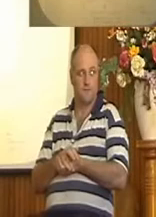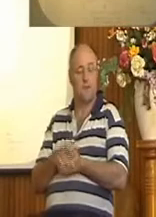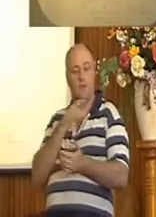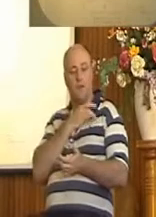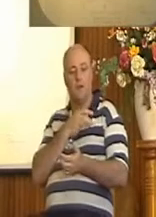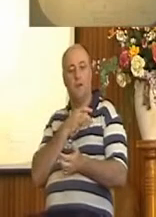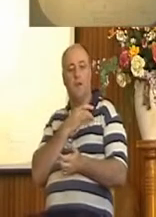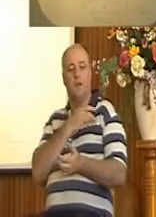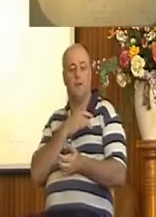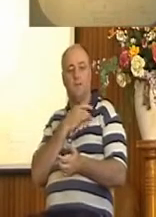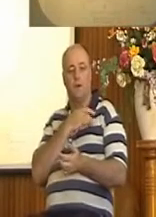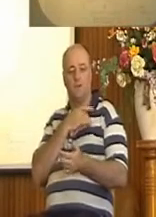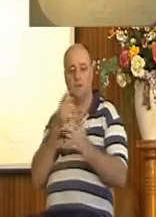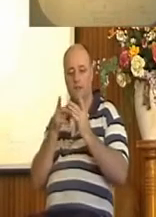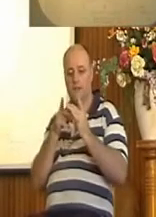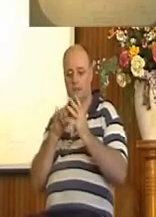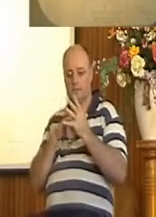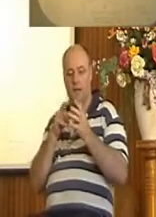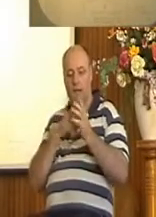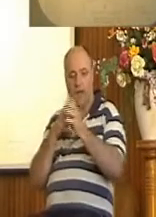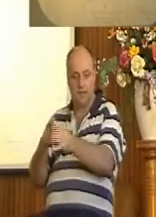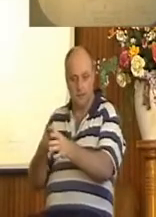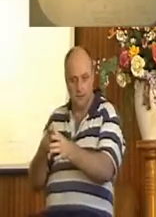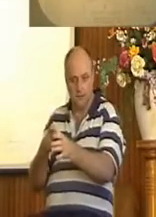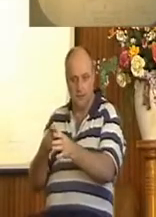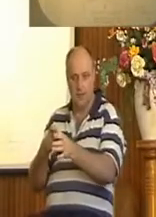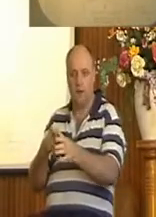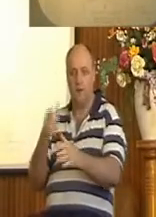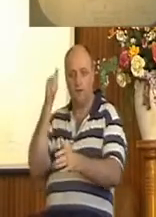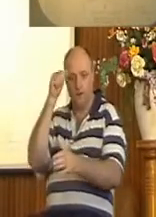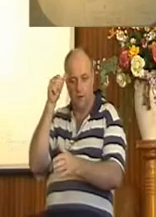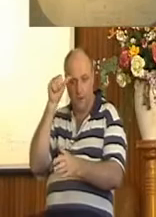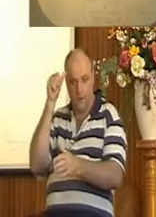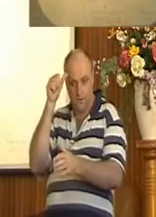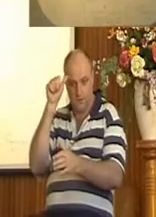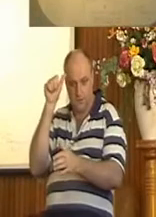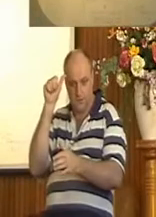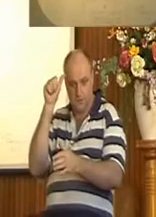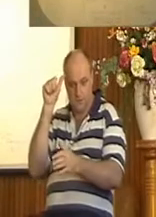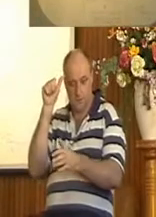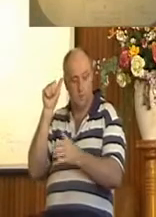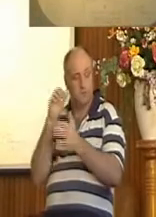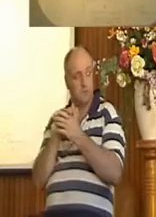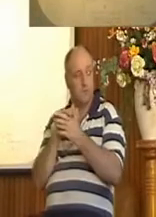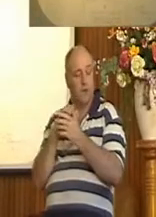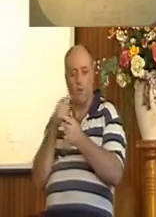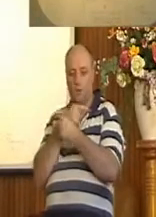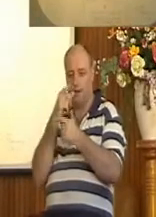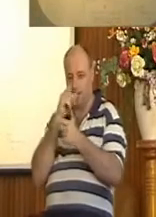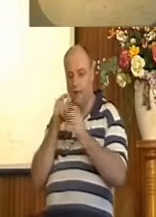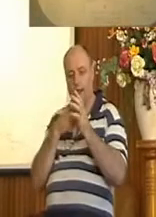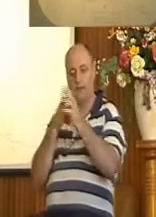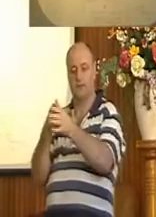response to fact, to knowledge, to logical input, then we can respond